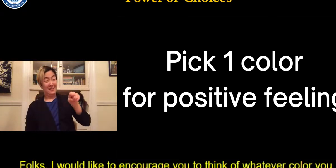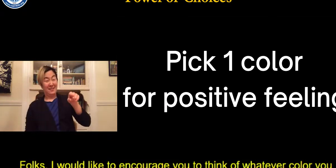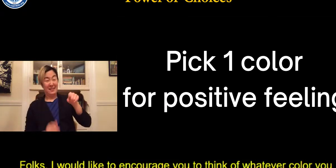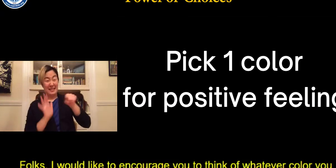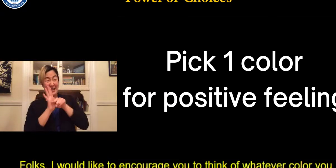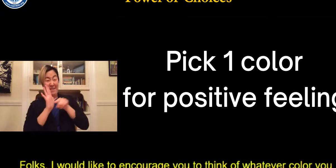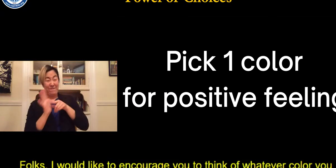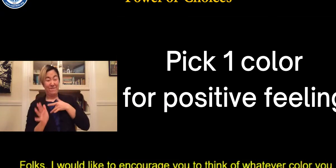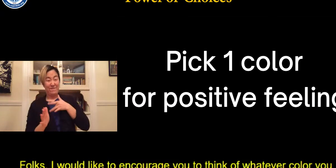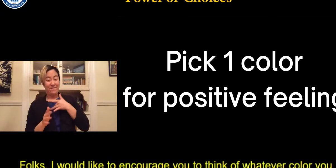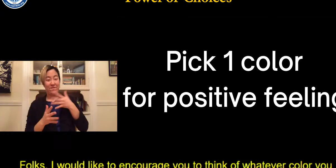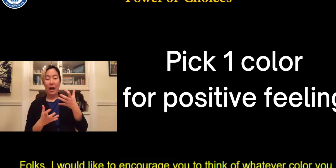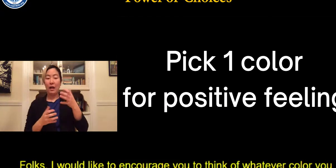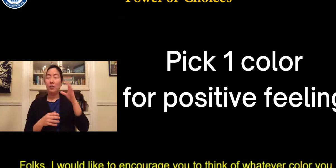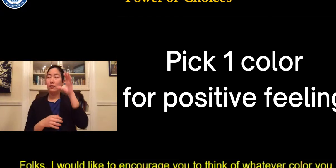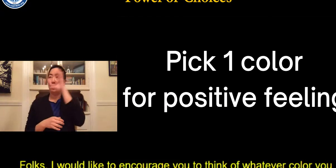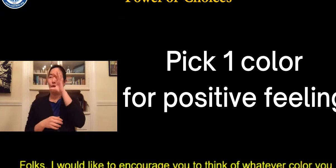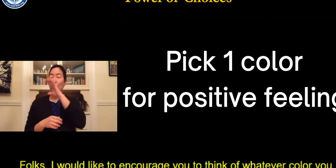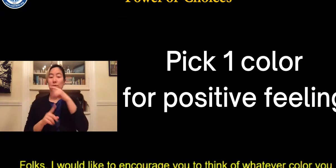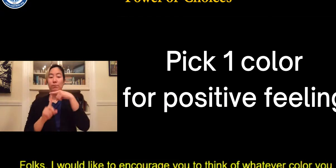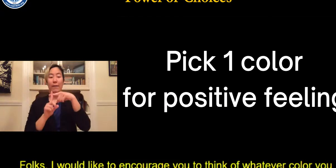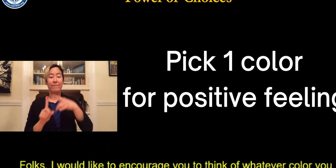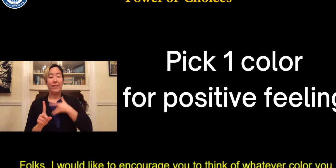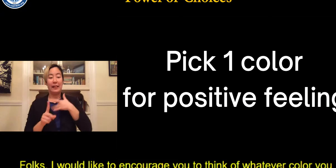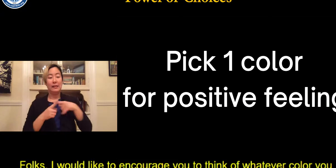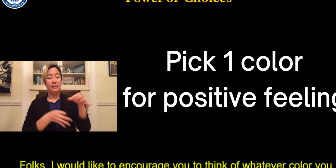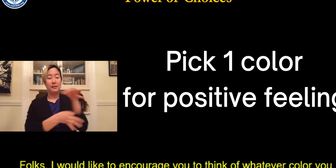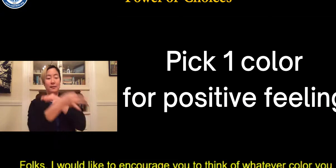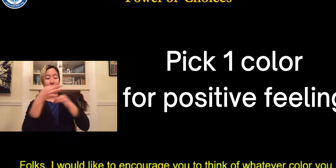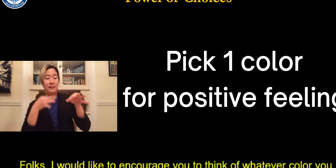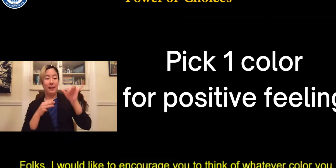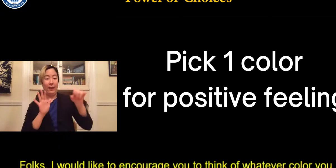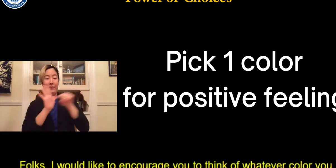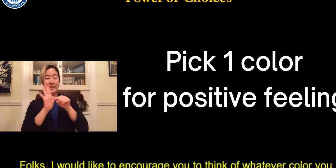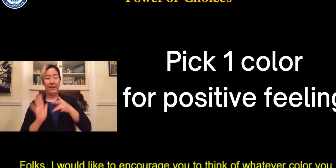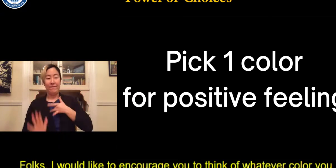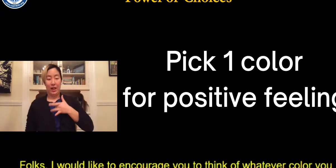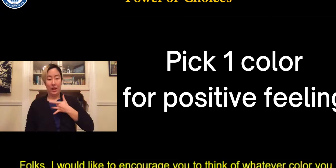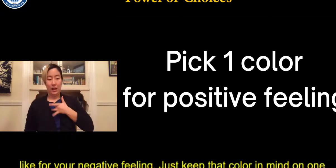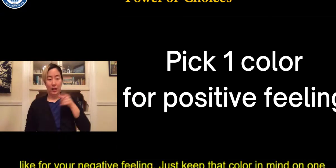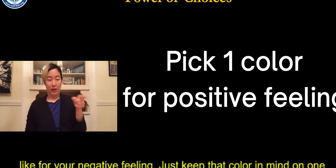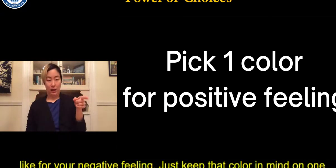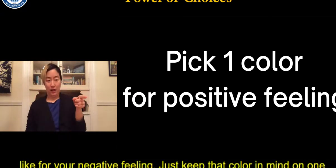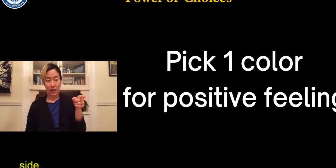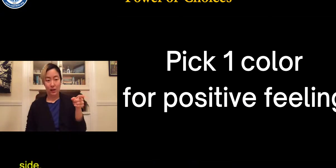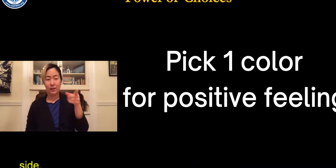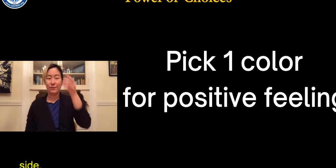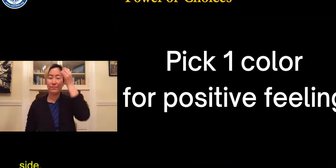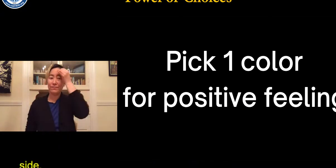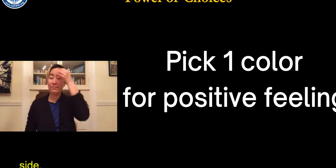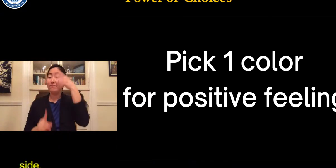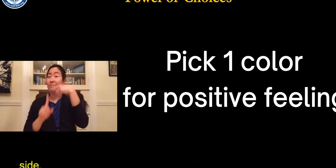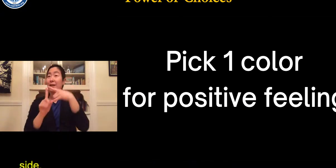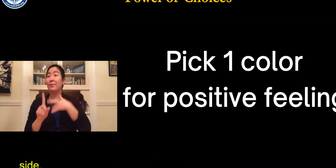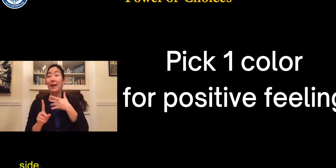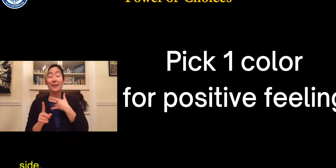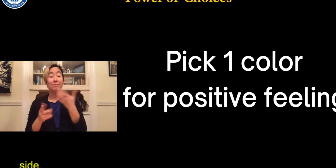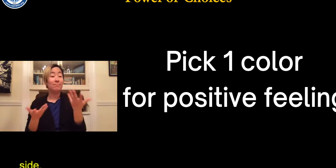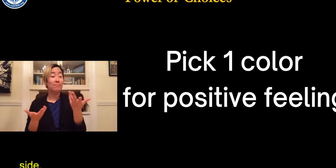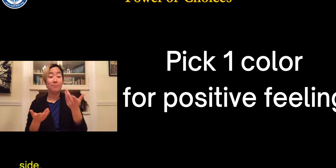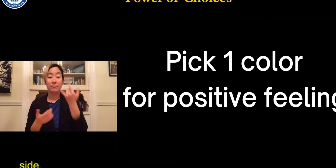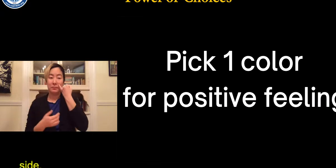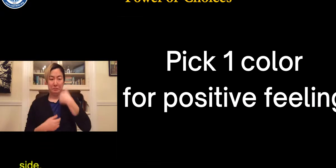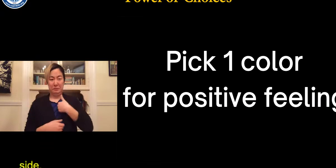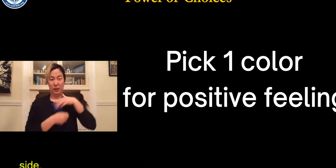Now, on the opposite side, I'm going to ask you to think about the opposite. We've just done the negative